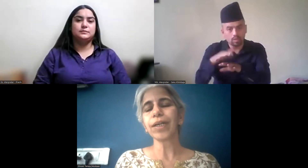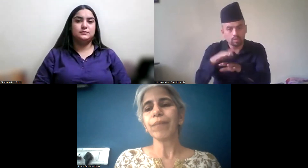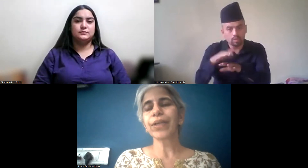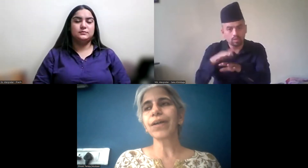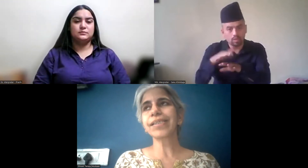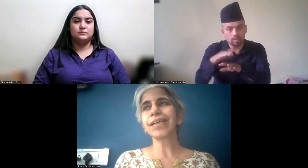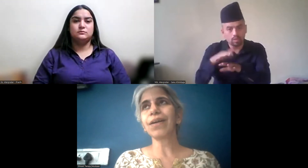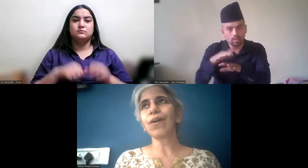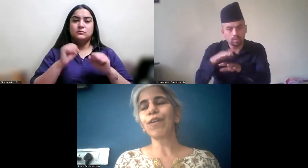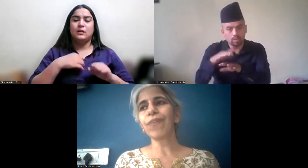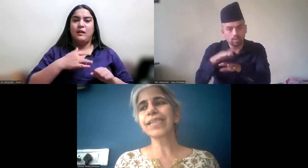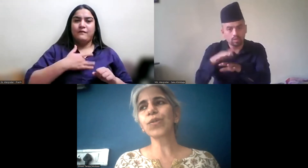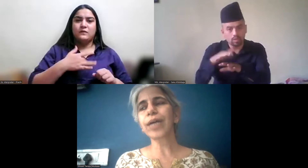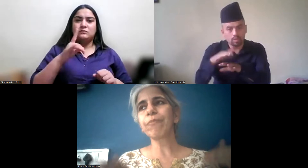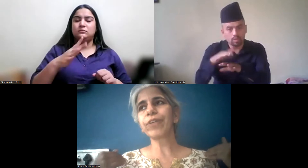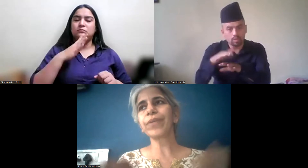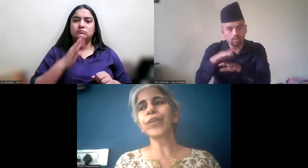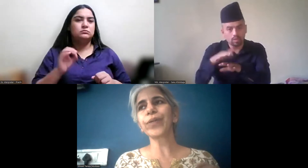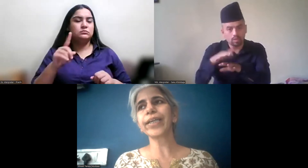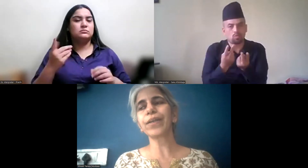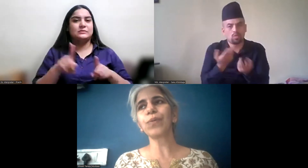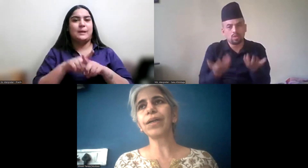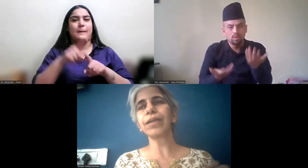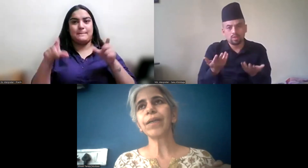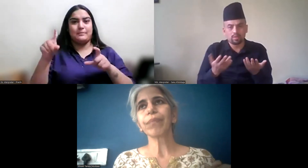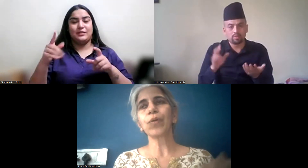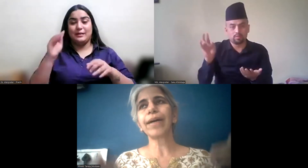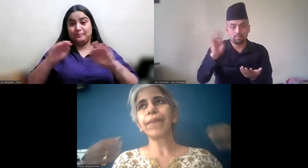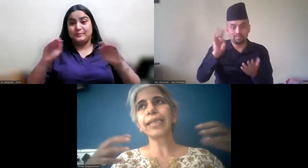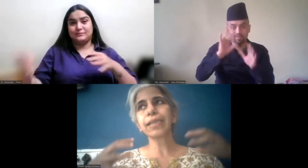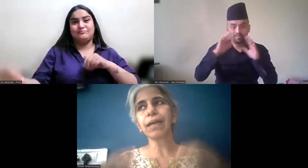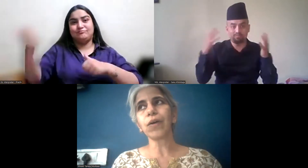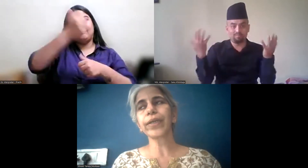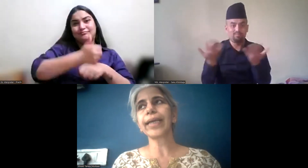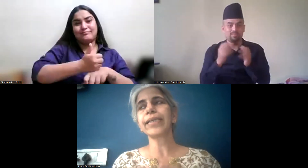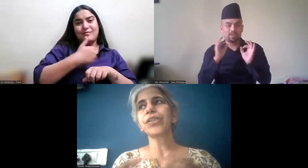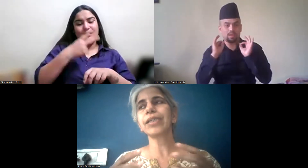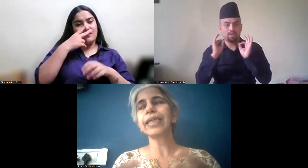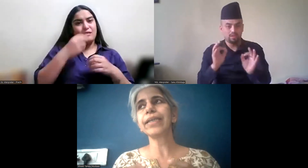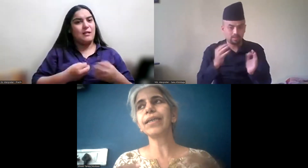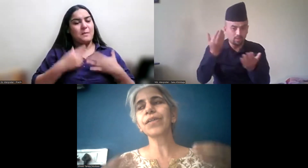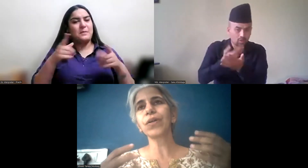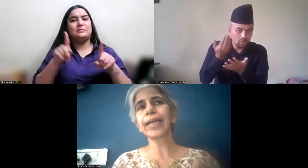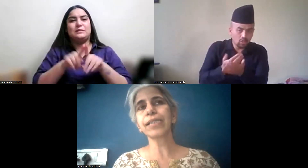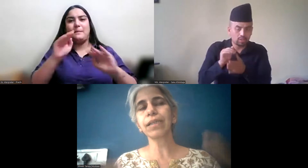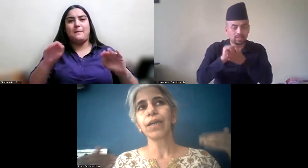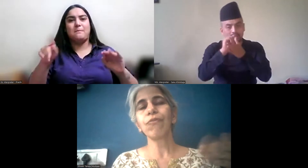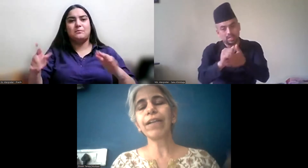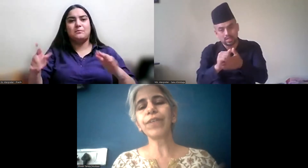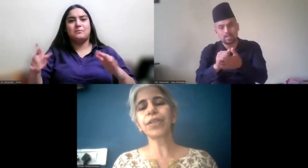over, because all of us who come from the educated world, who come as organizational leaders or